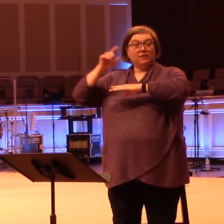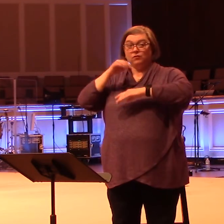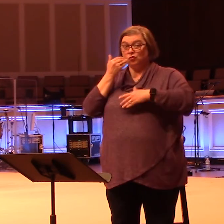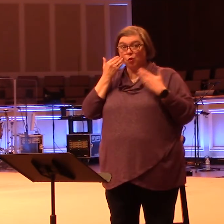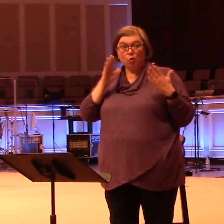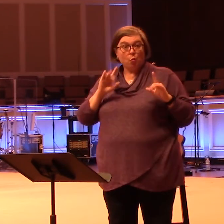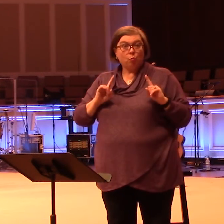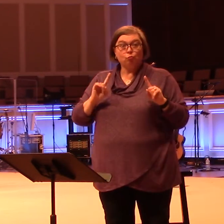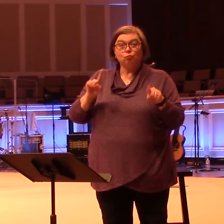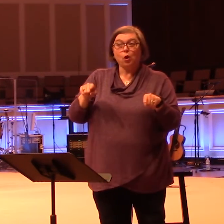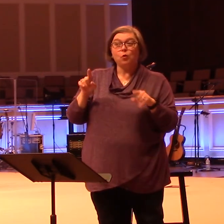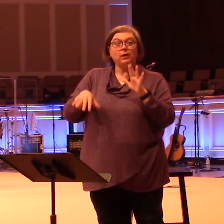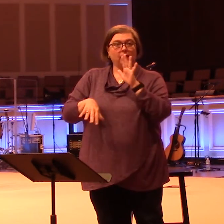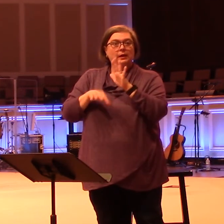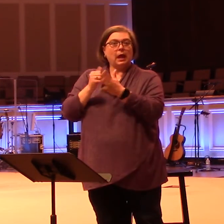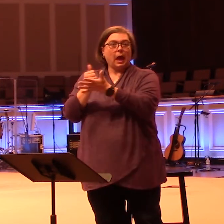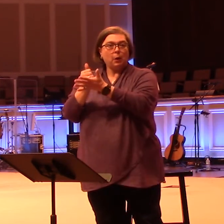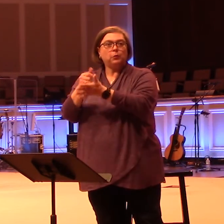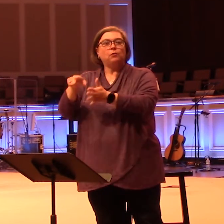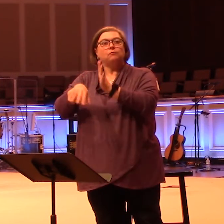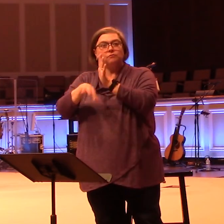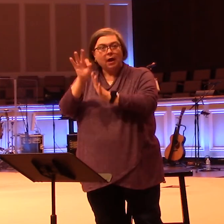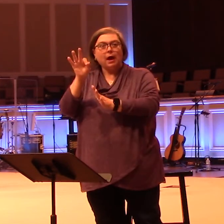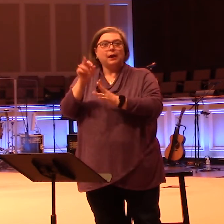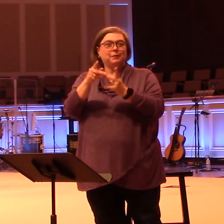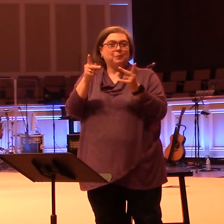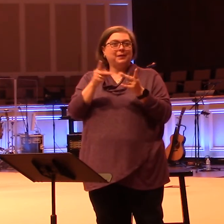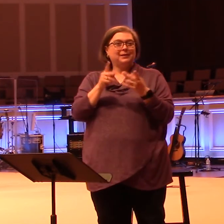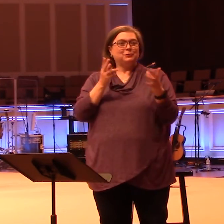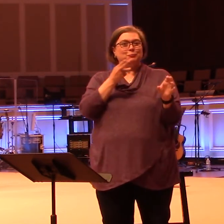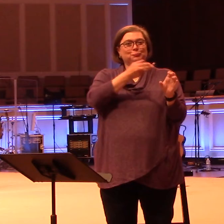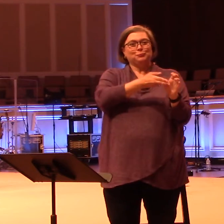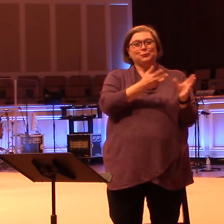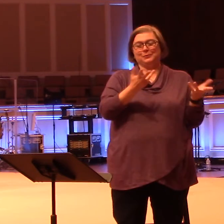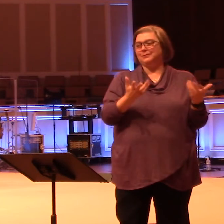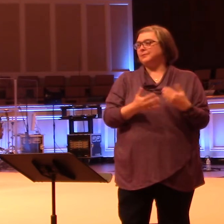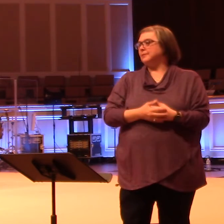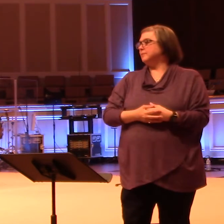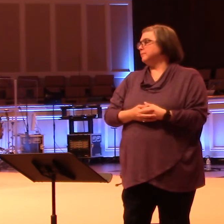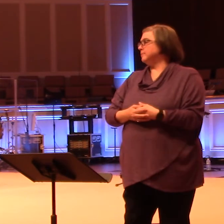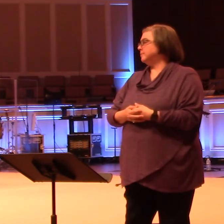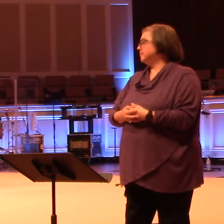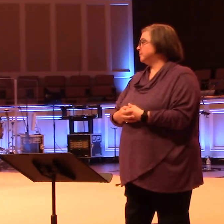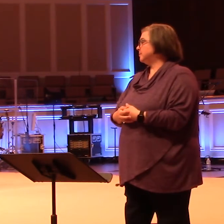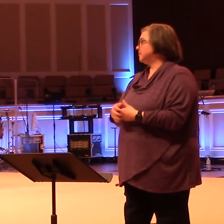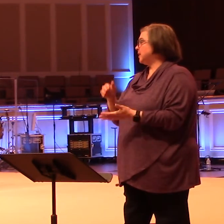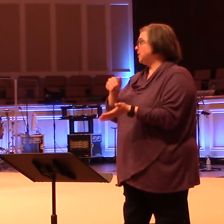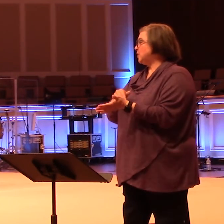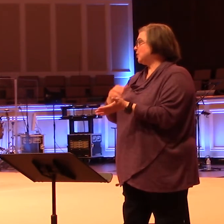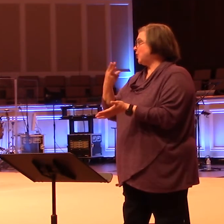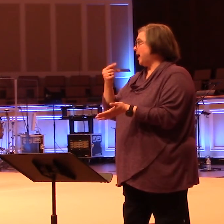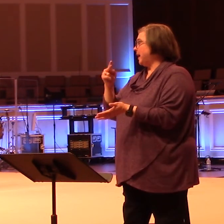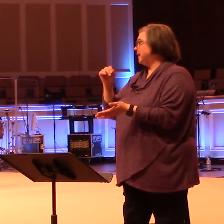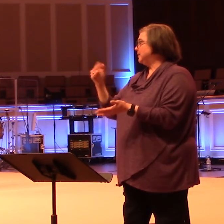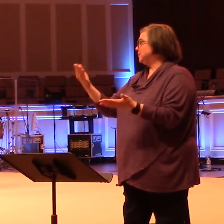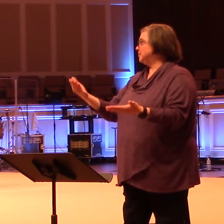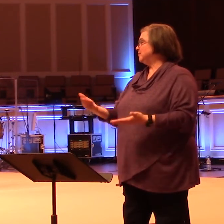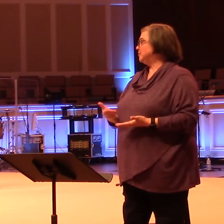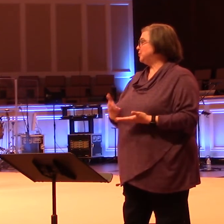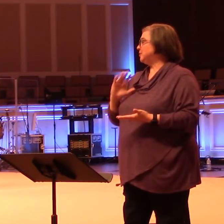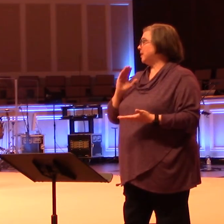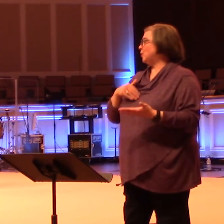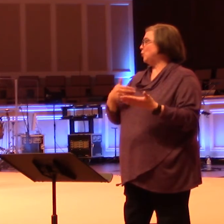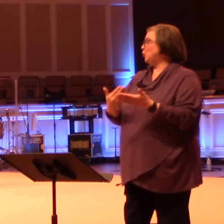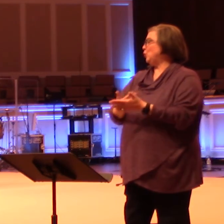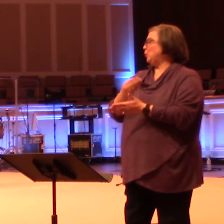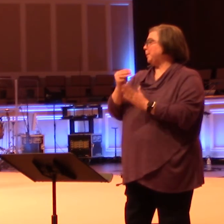offering plates are at the back on your way out. So I'm going to turn it over to Dr. Hankins to bring our new members before the church.